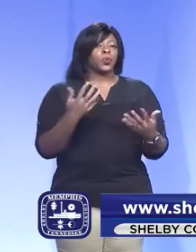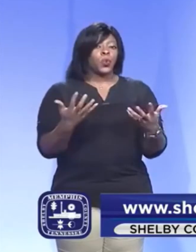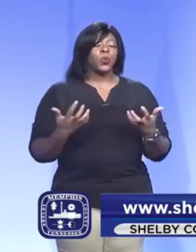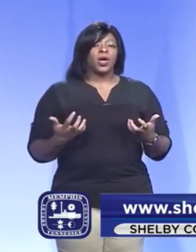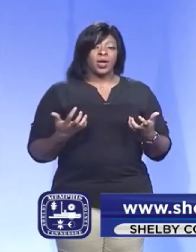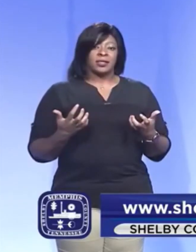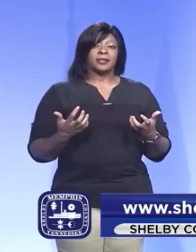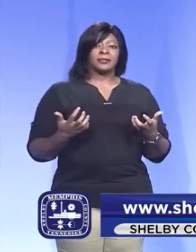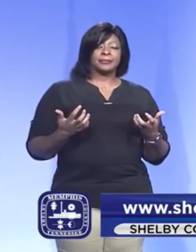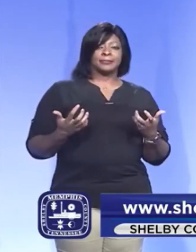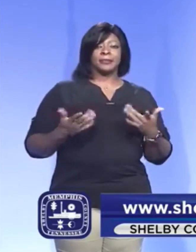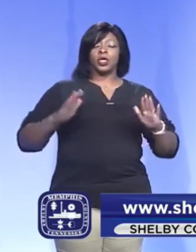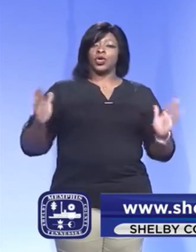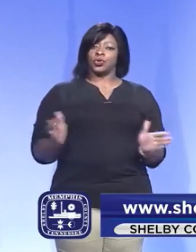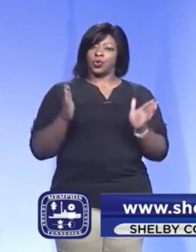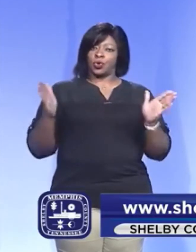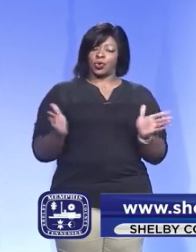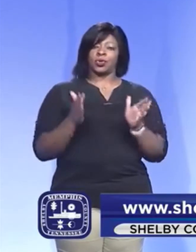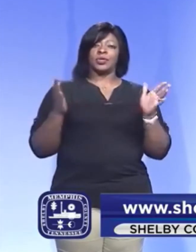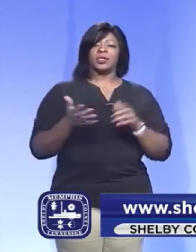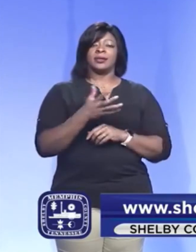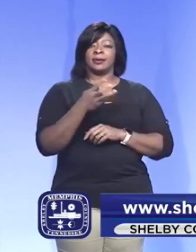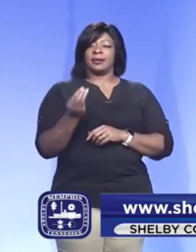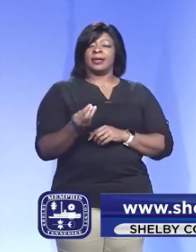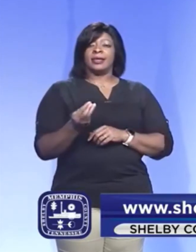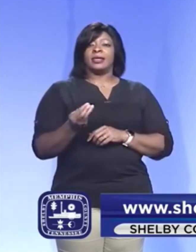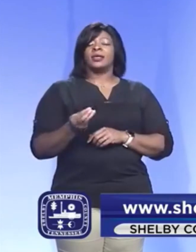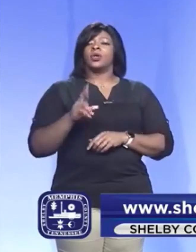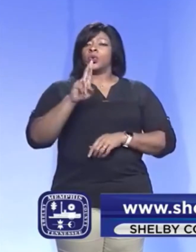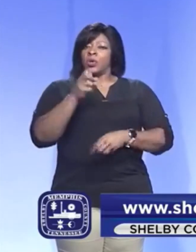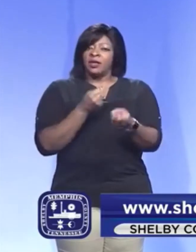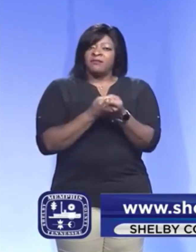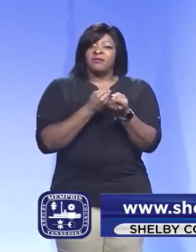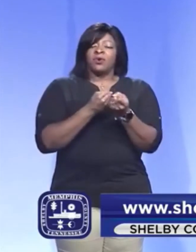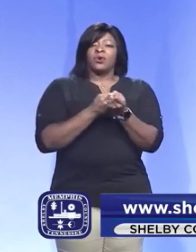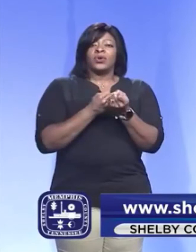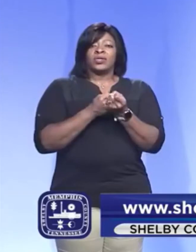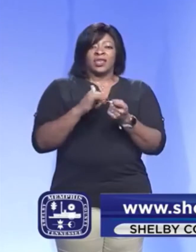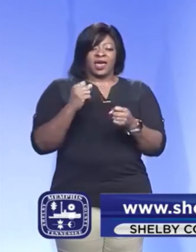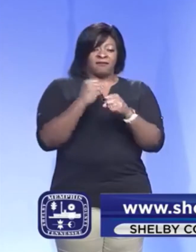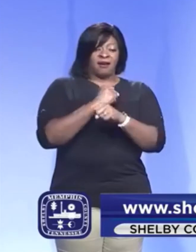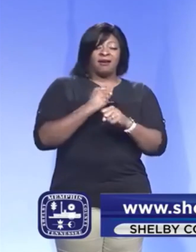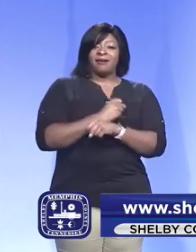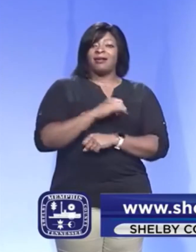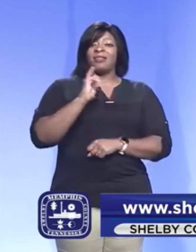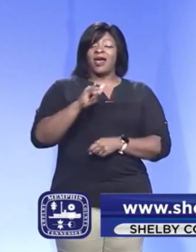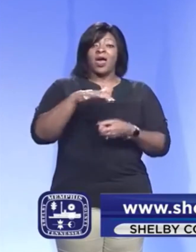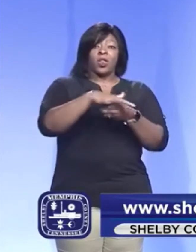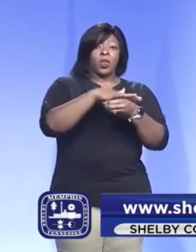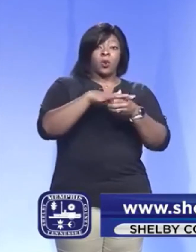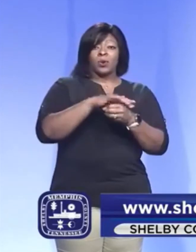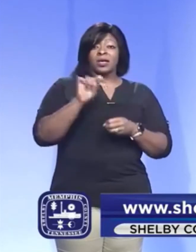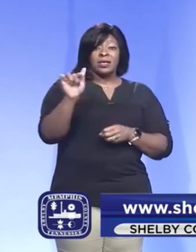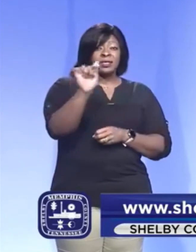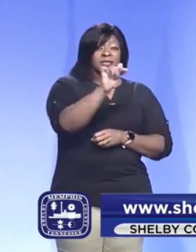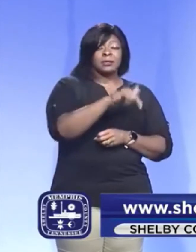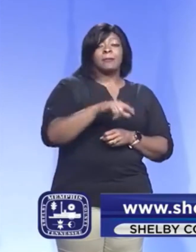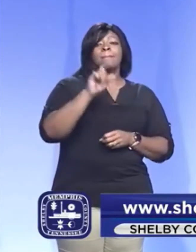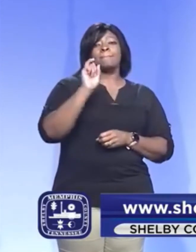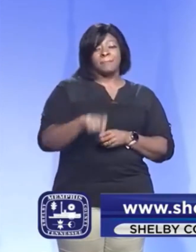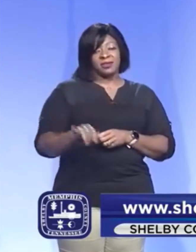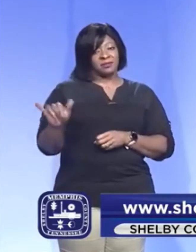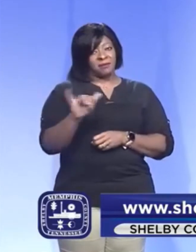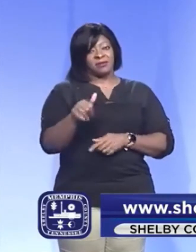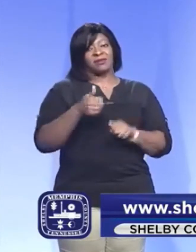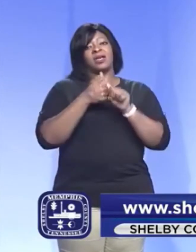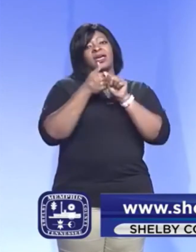to encourage and reinforce the fact that those locations must also adhere